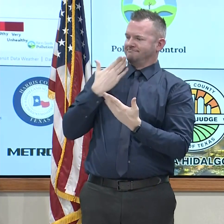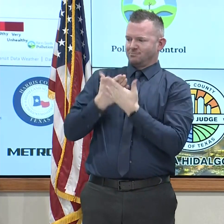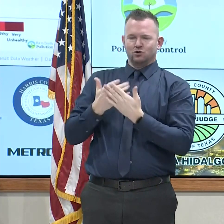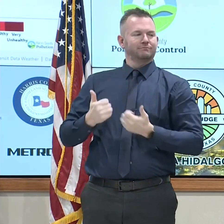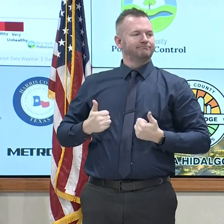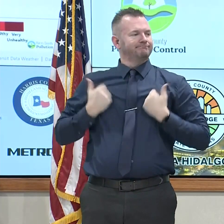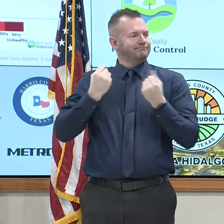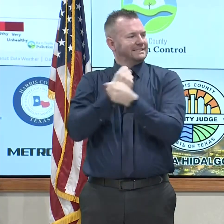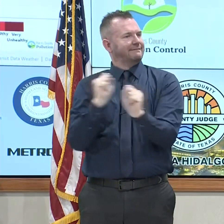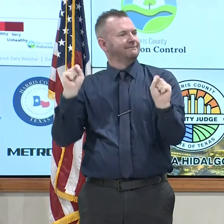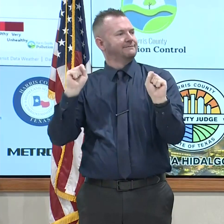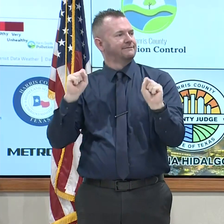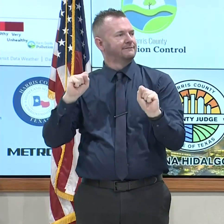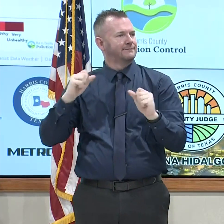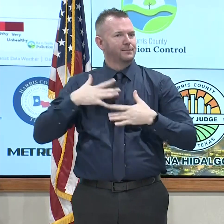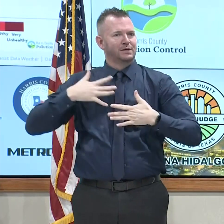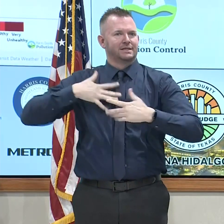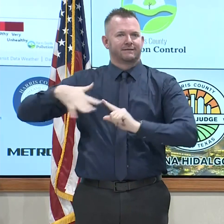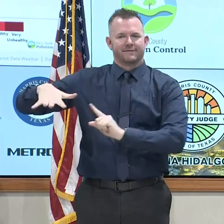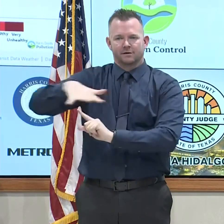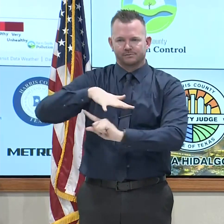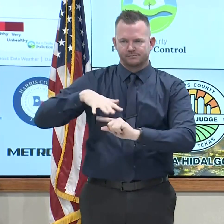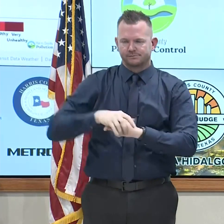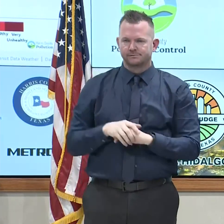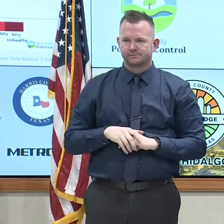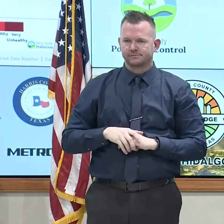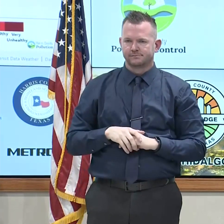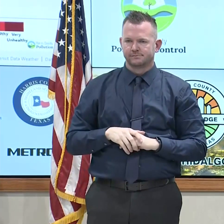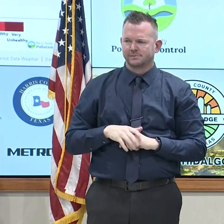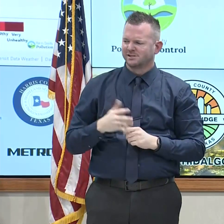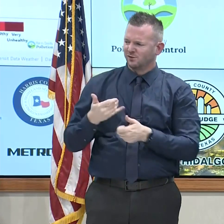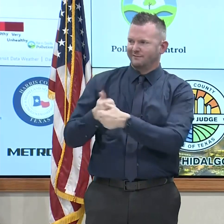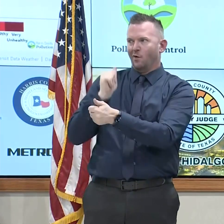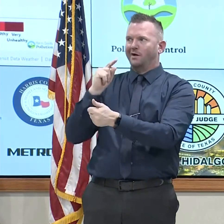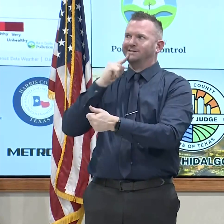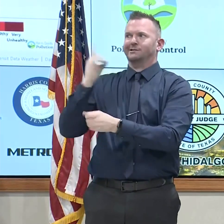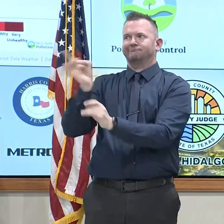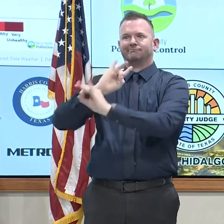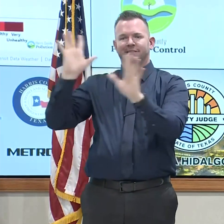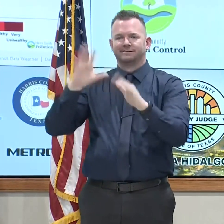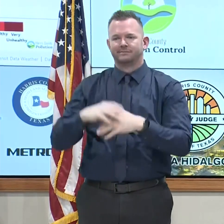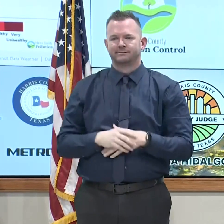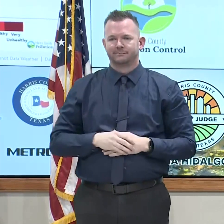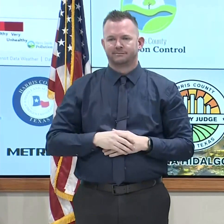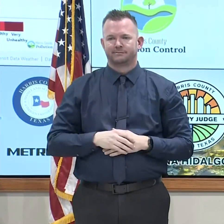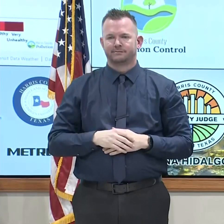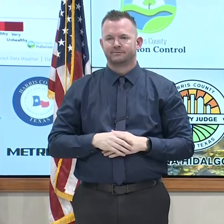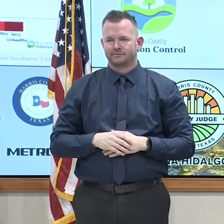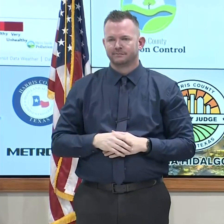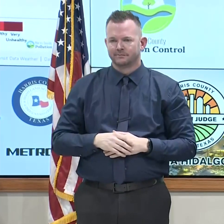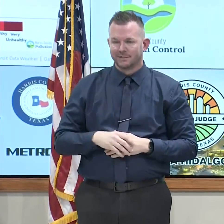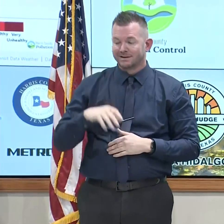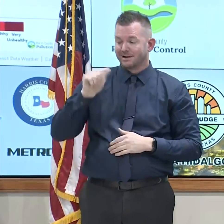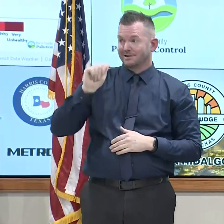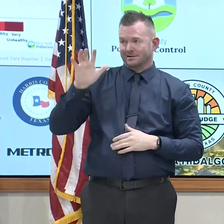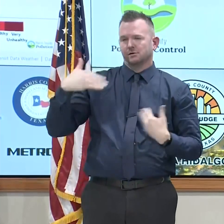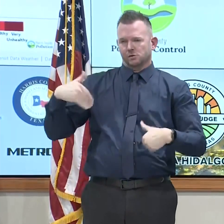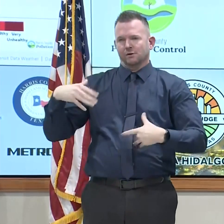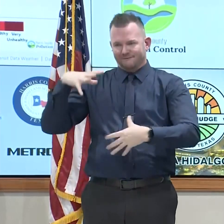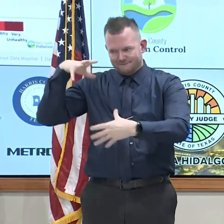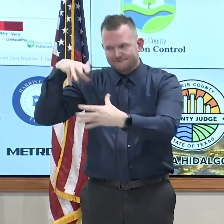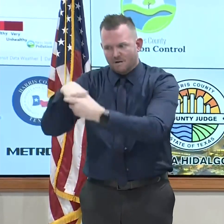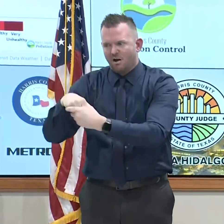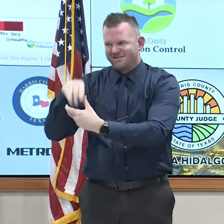a major facility incident. Yes, Harris County is said to be the most heavily monitored area in the nation with over